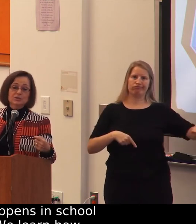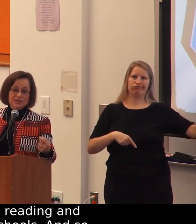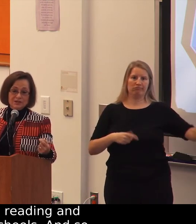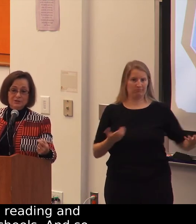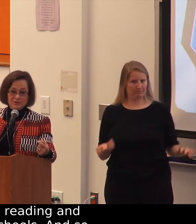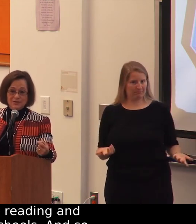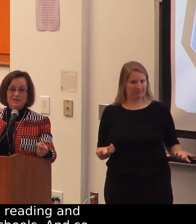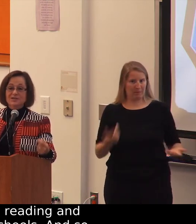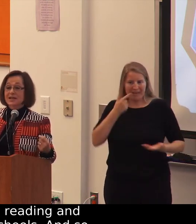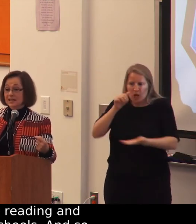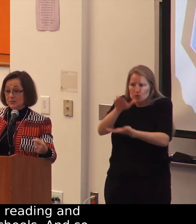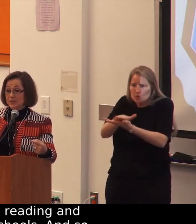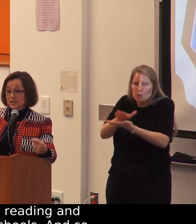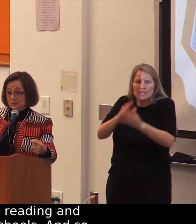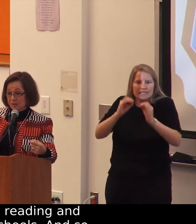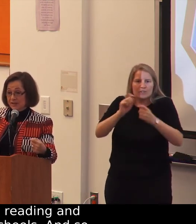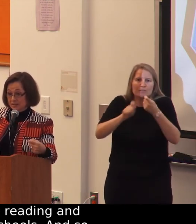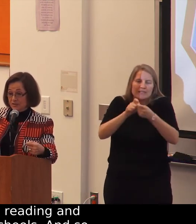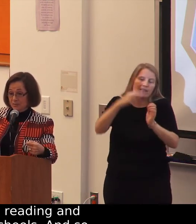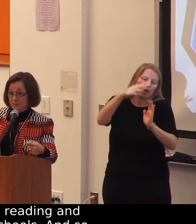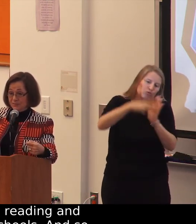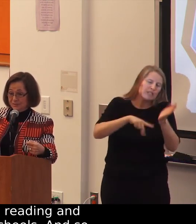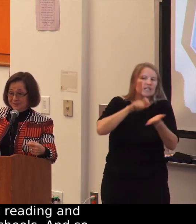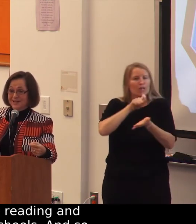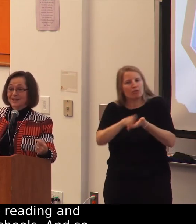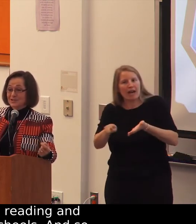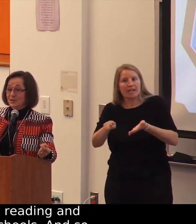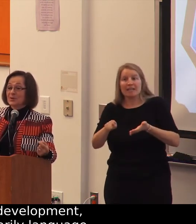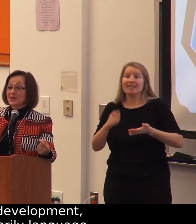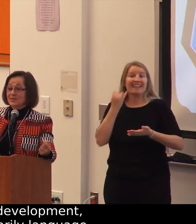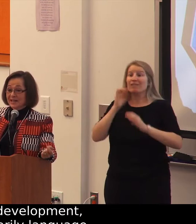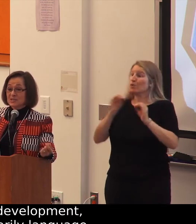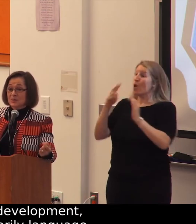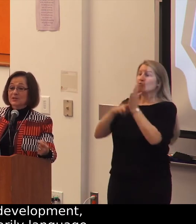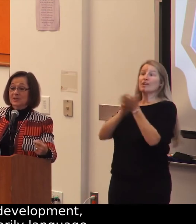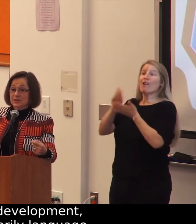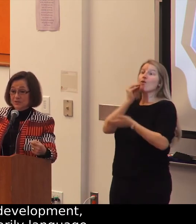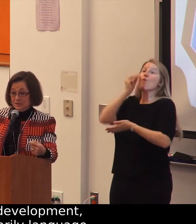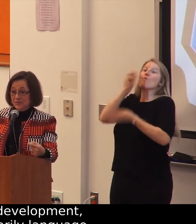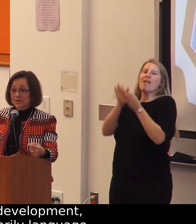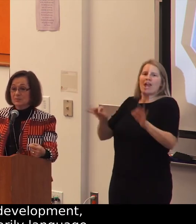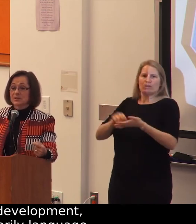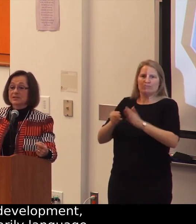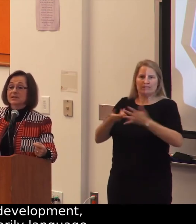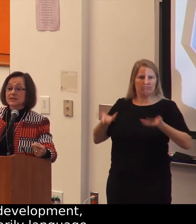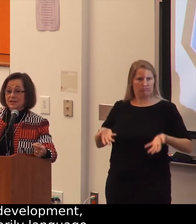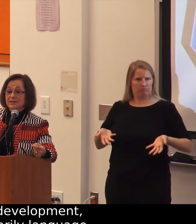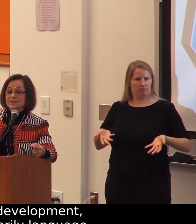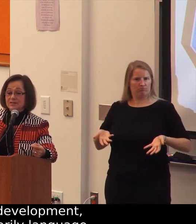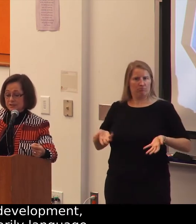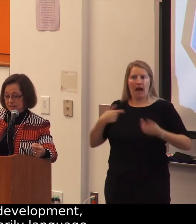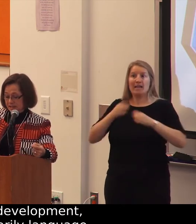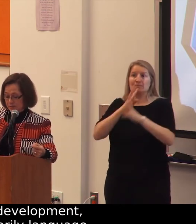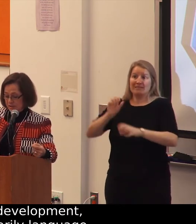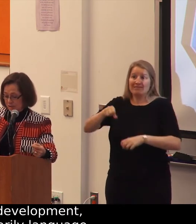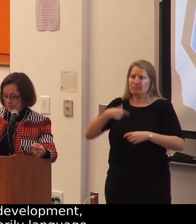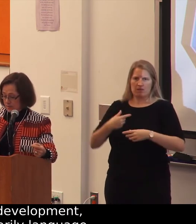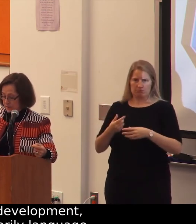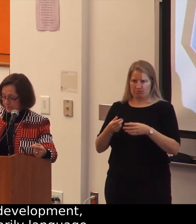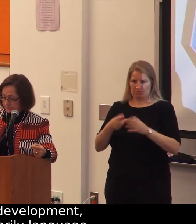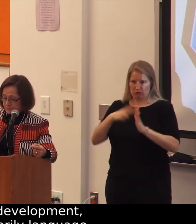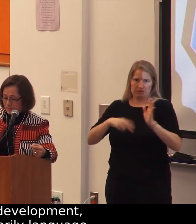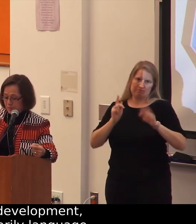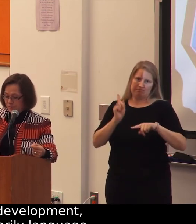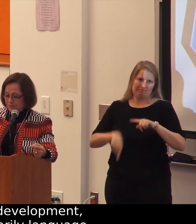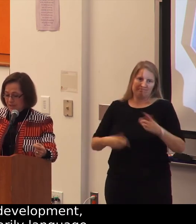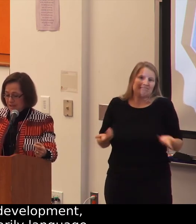do particular things like reading and writing in schools, right? So that is part of language development, not necessarily language